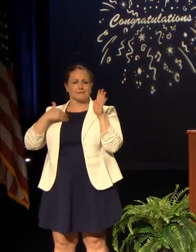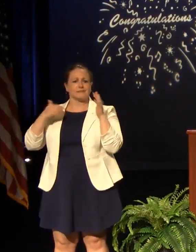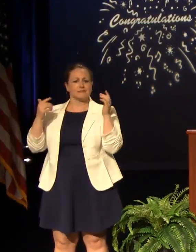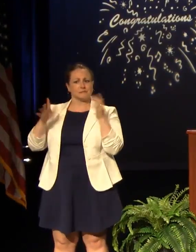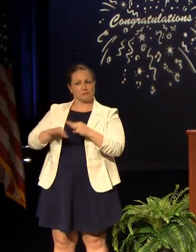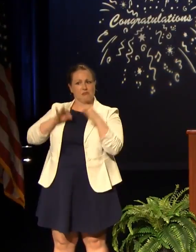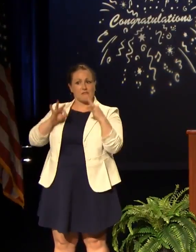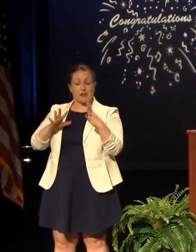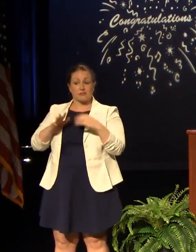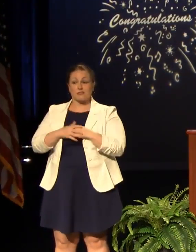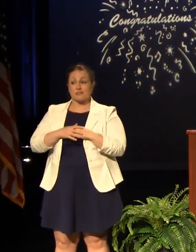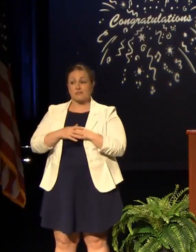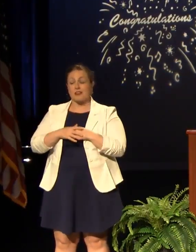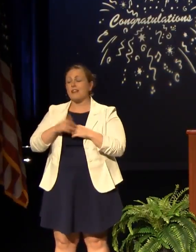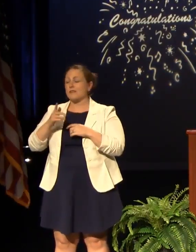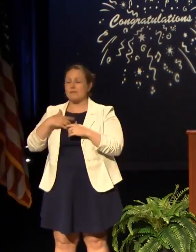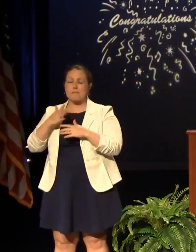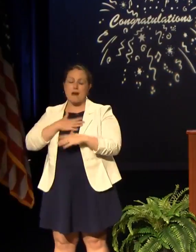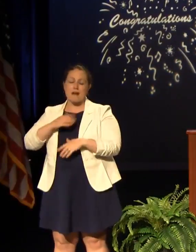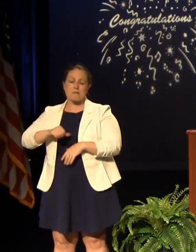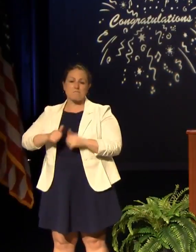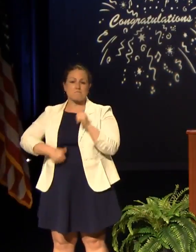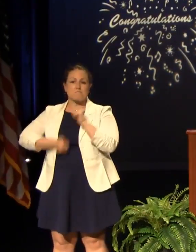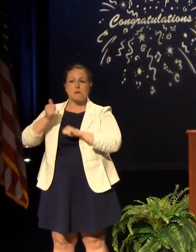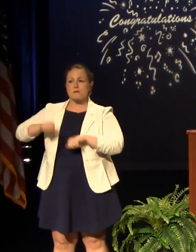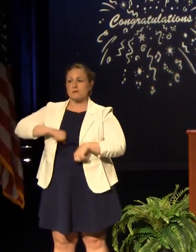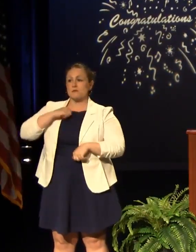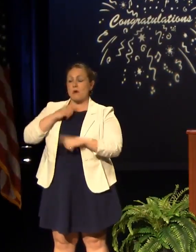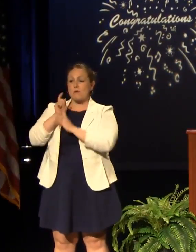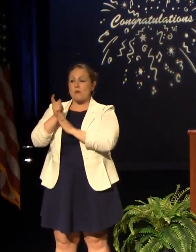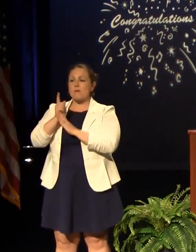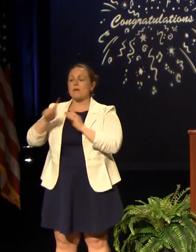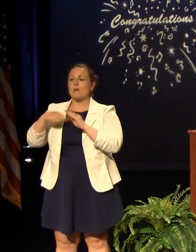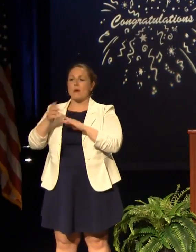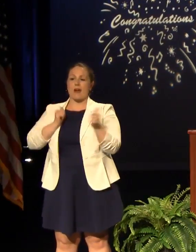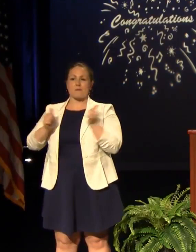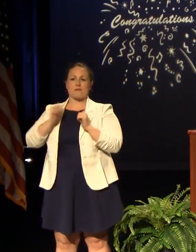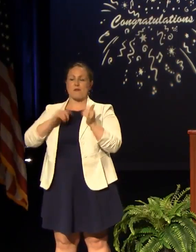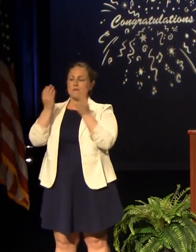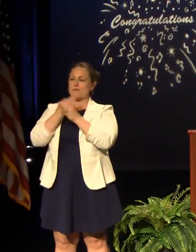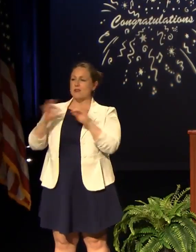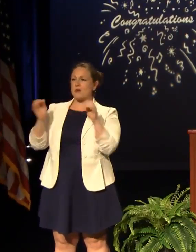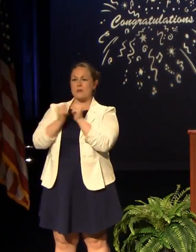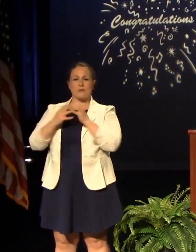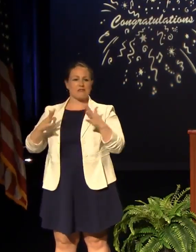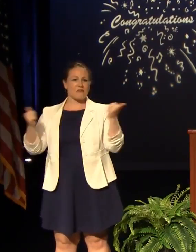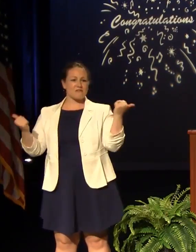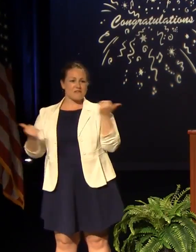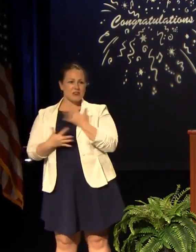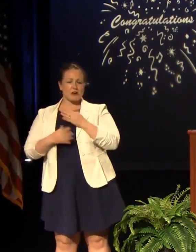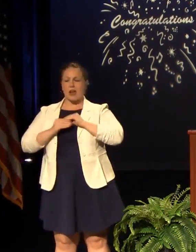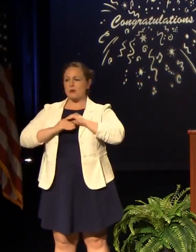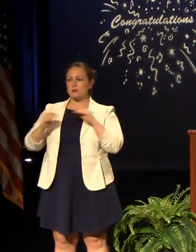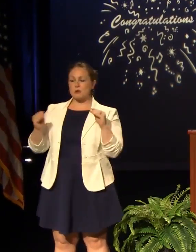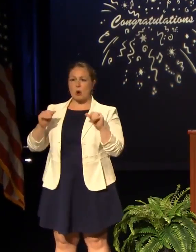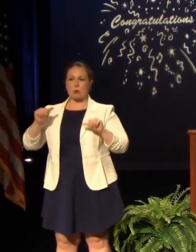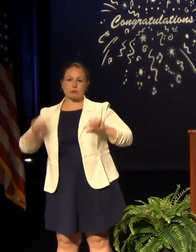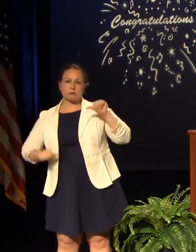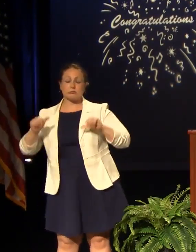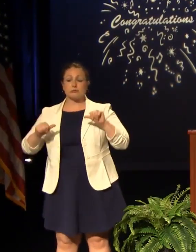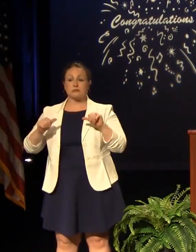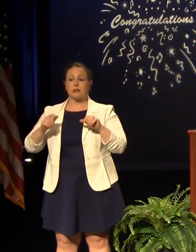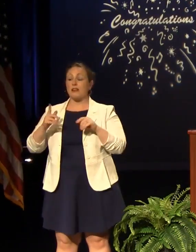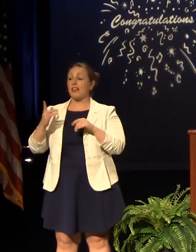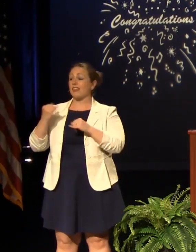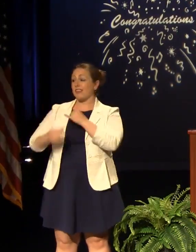allowed myself to perform freely, without fears or reservations. The last time I was on this stage was the closing night of The King and